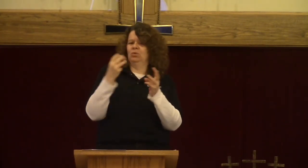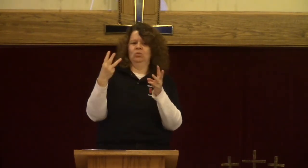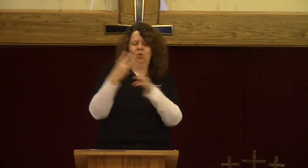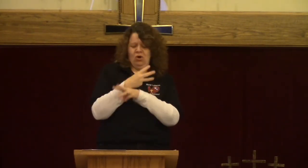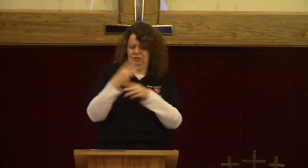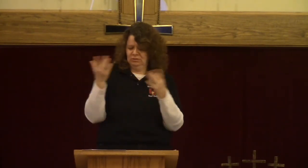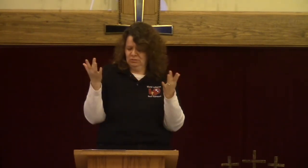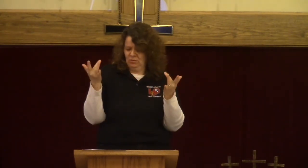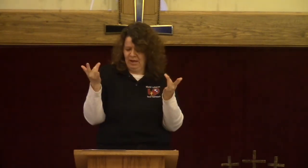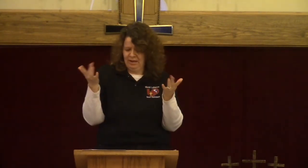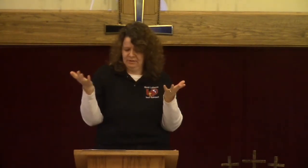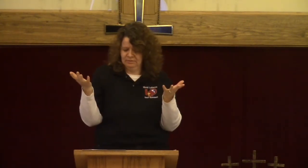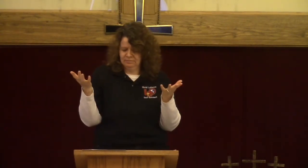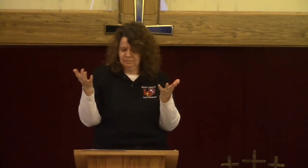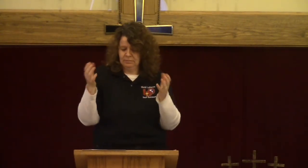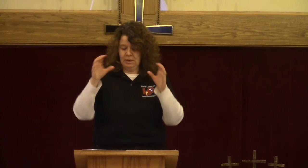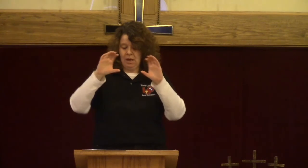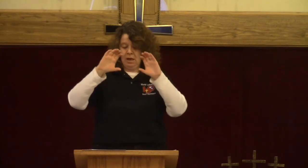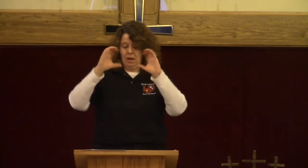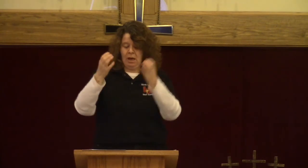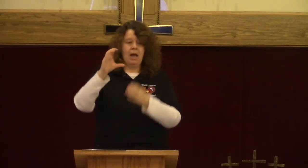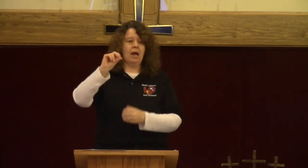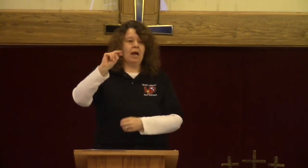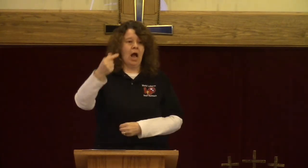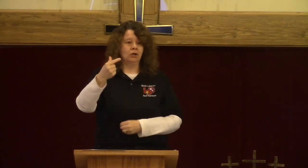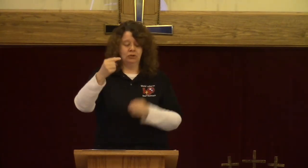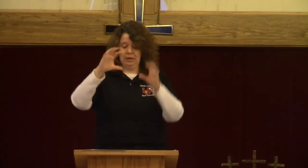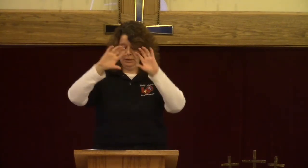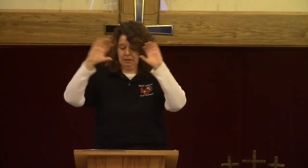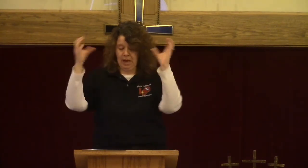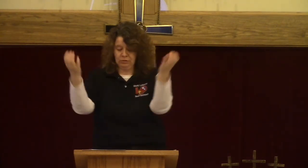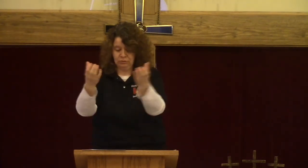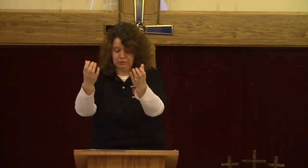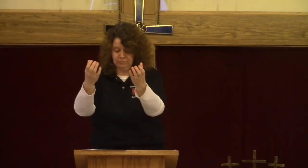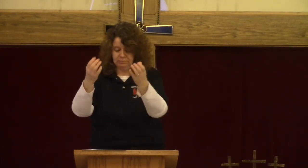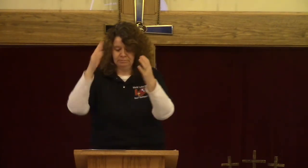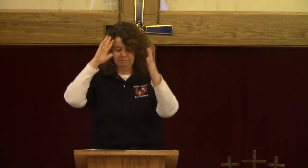Why do their families suffer worse? For example,